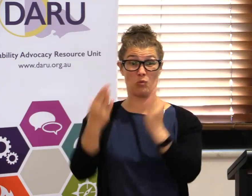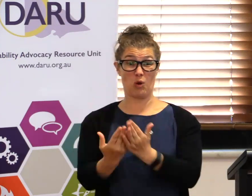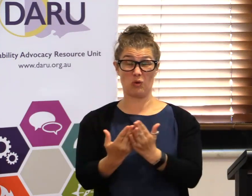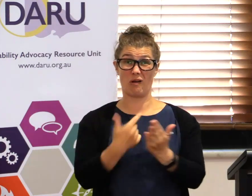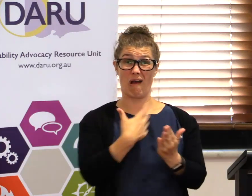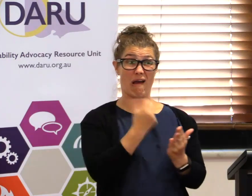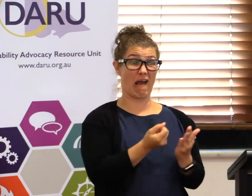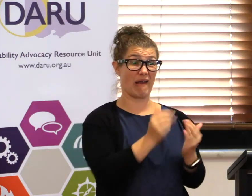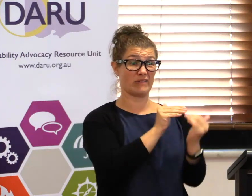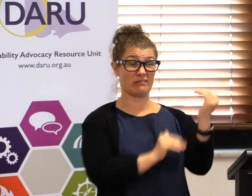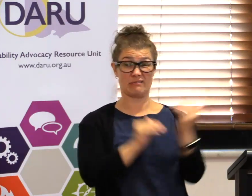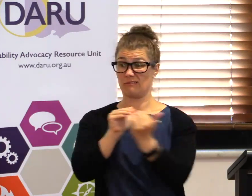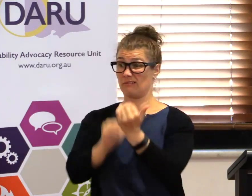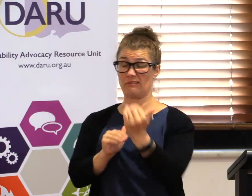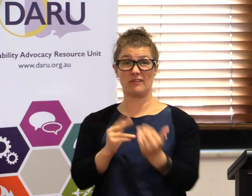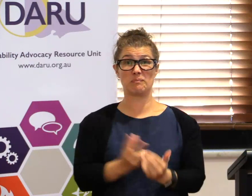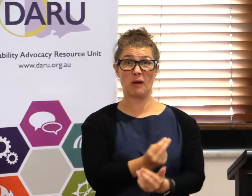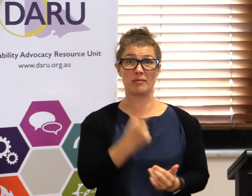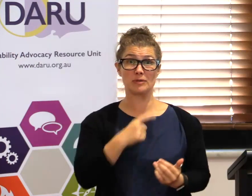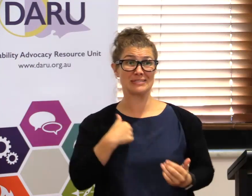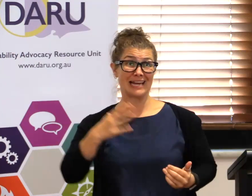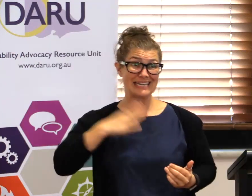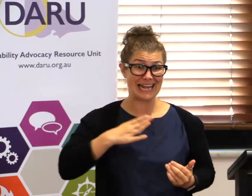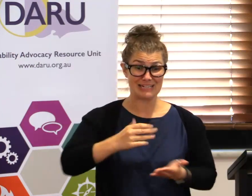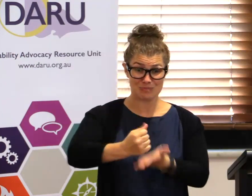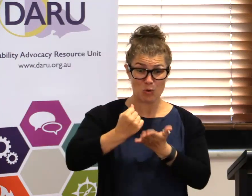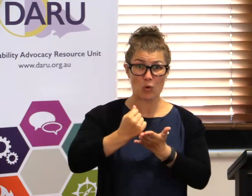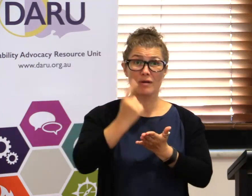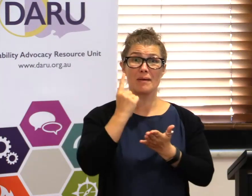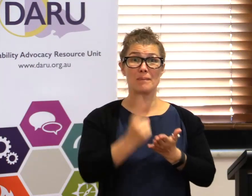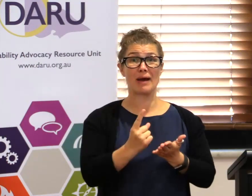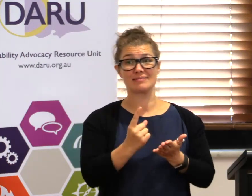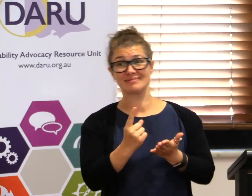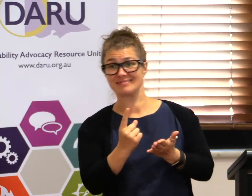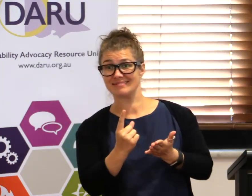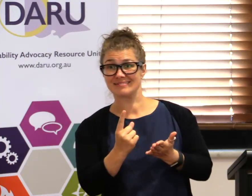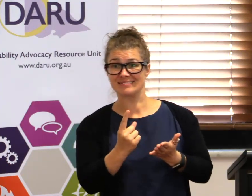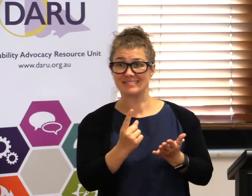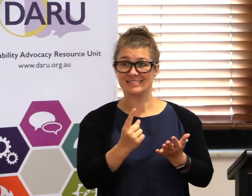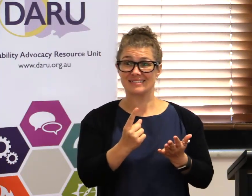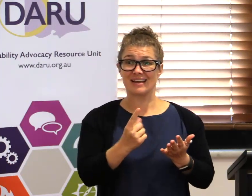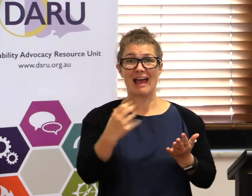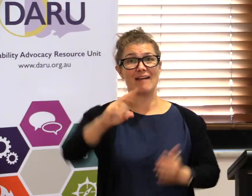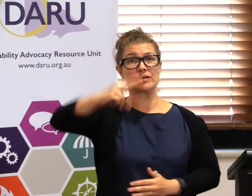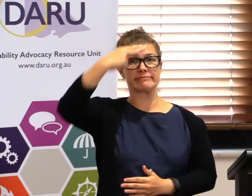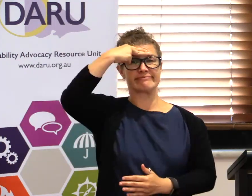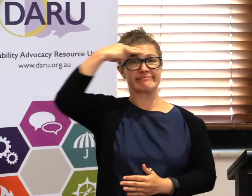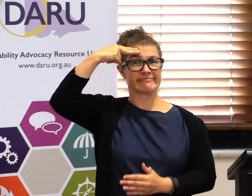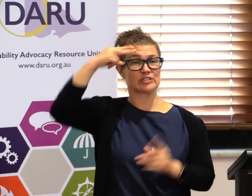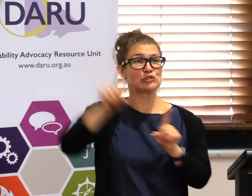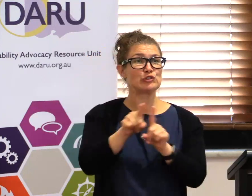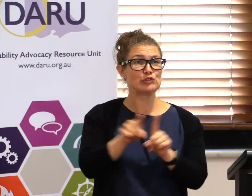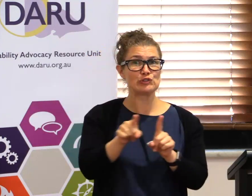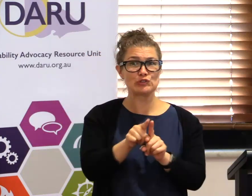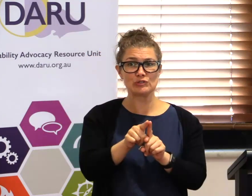we're struggling to get the access to the supports, but we've got the labels as well, the stigmatising labels. And I think